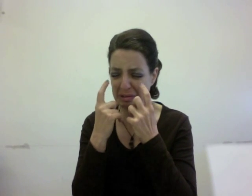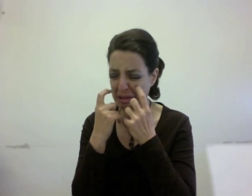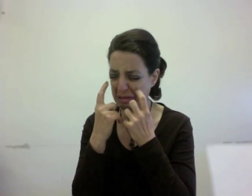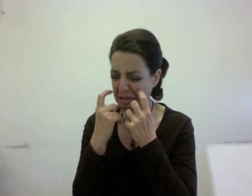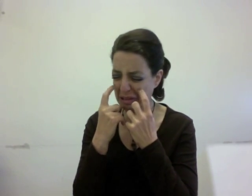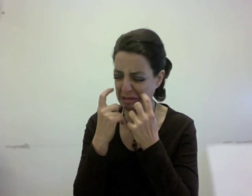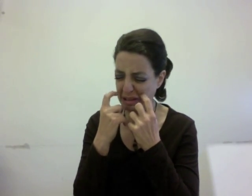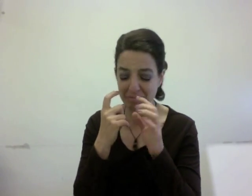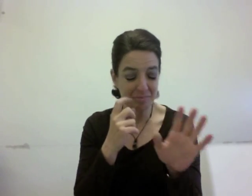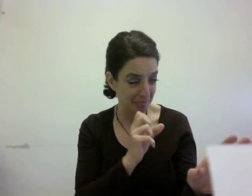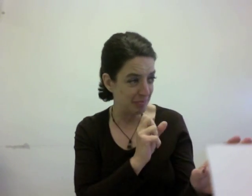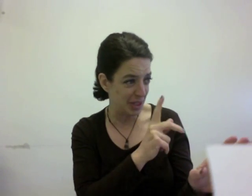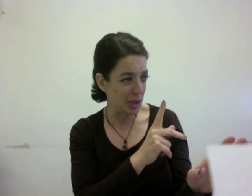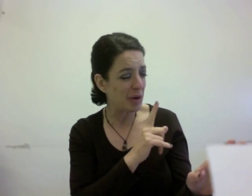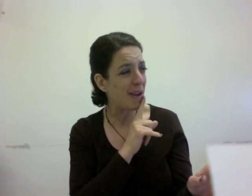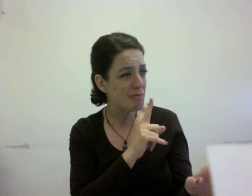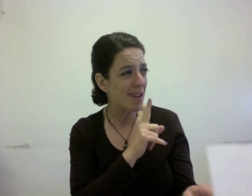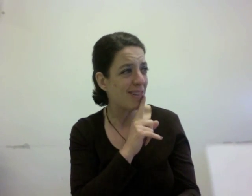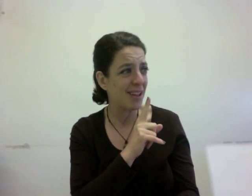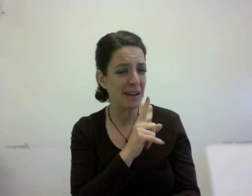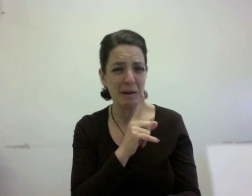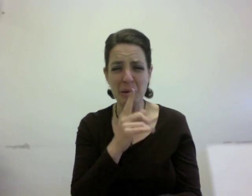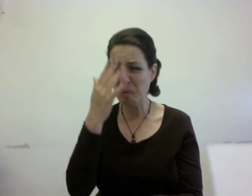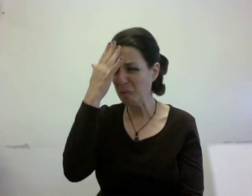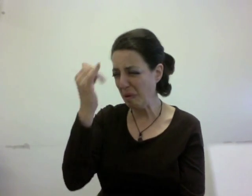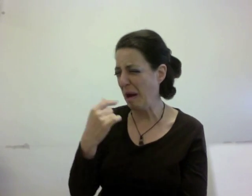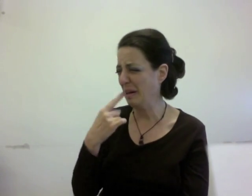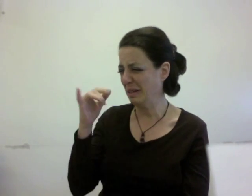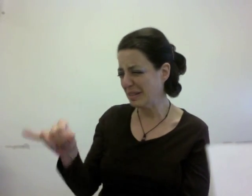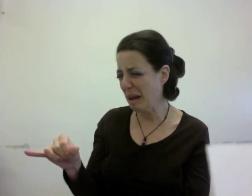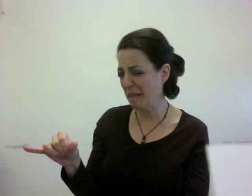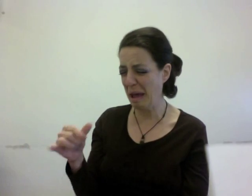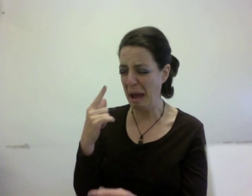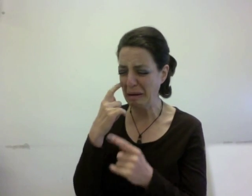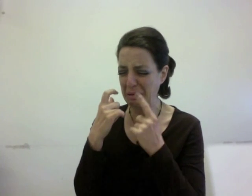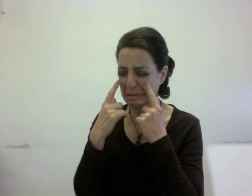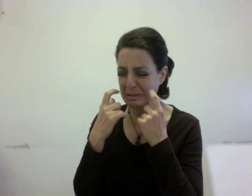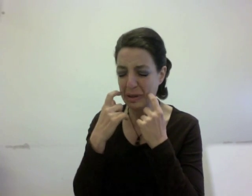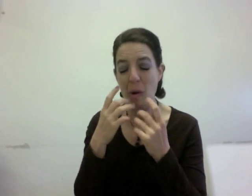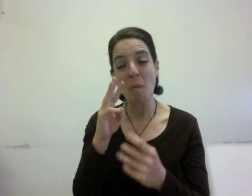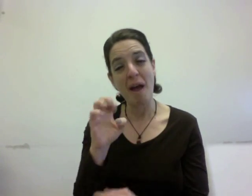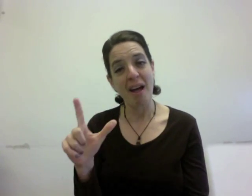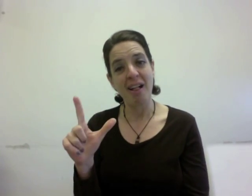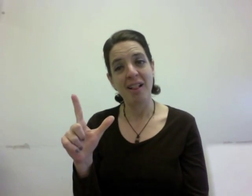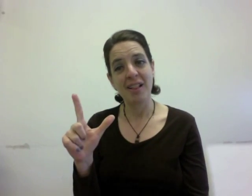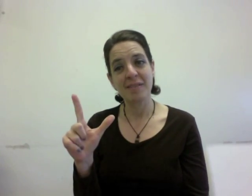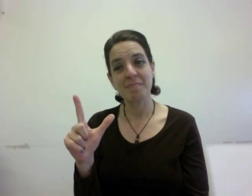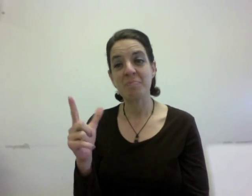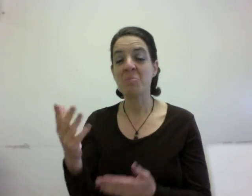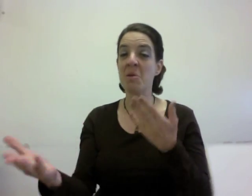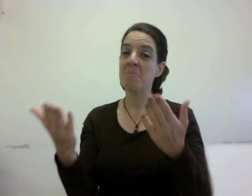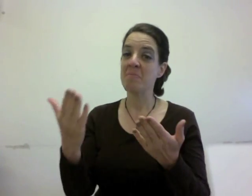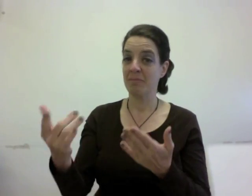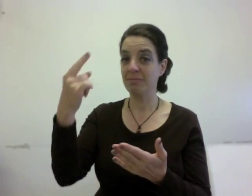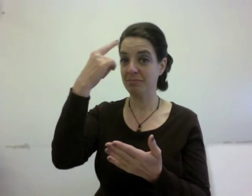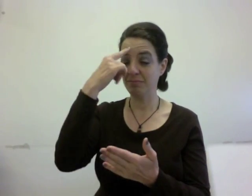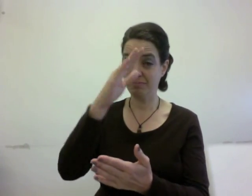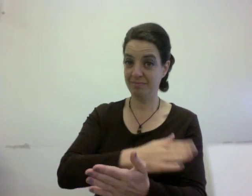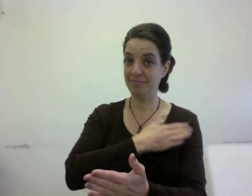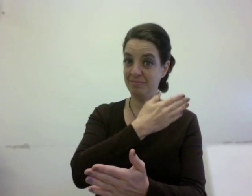It's okay, Mark, really. Why didn't you say that? Well, because you might think this is the ending